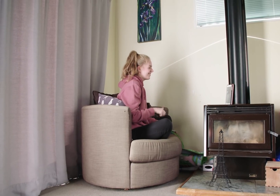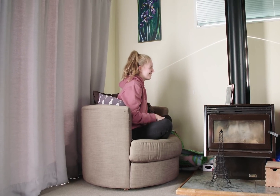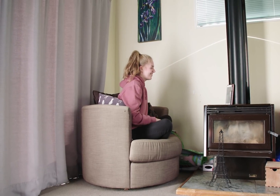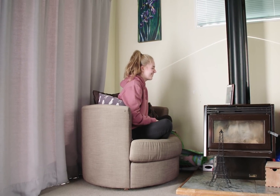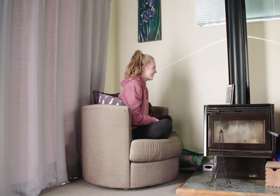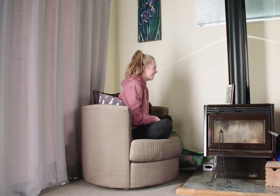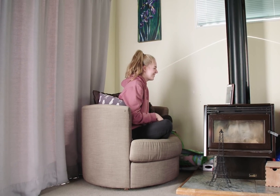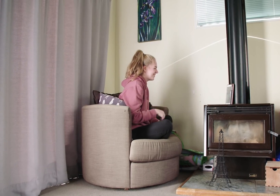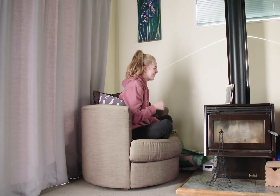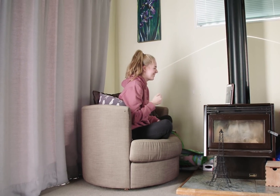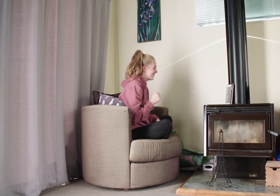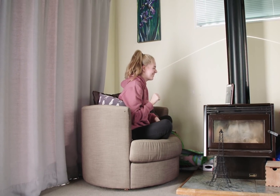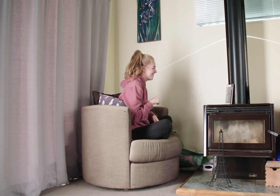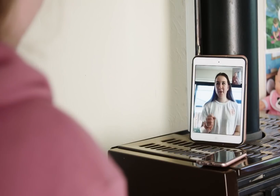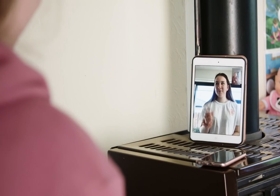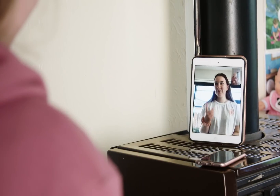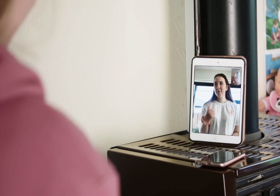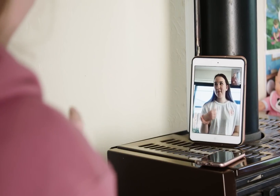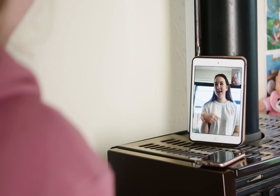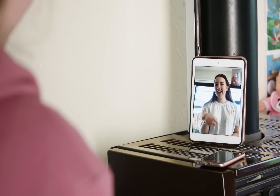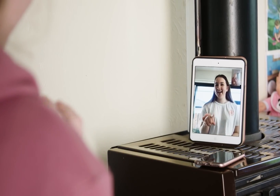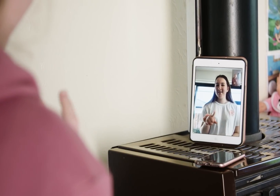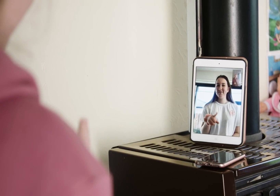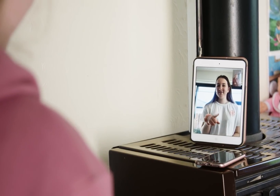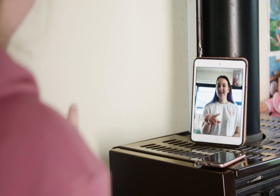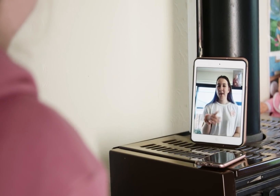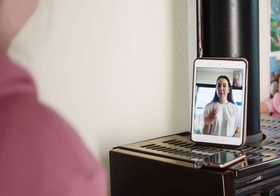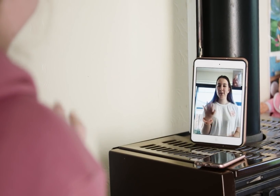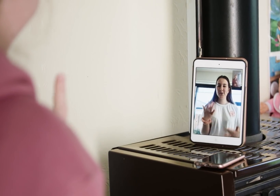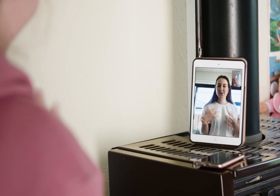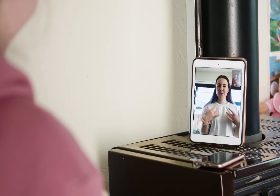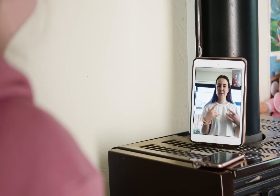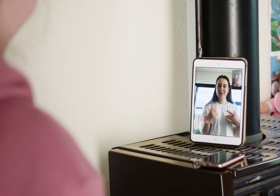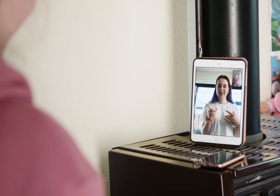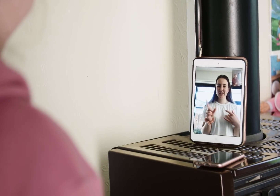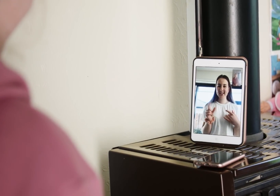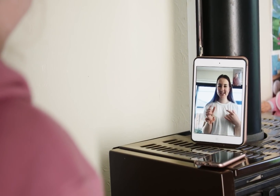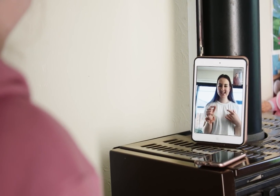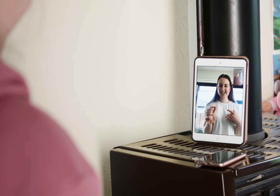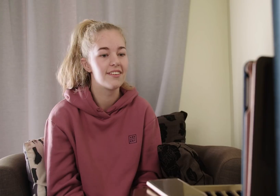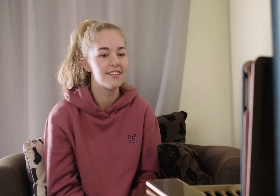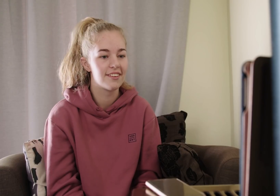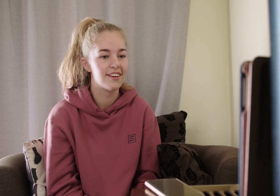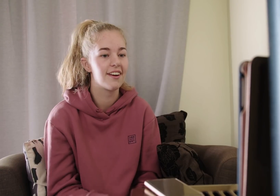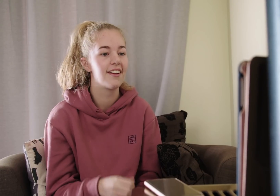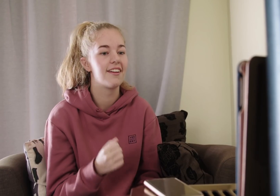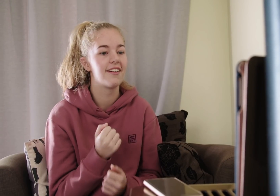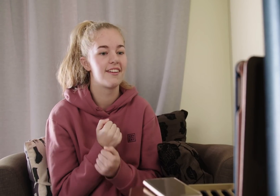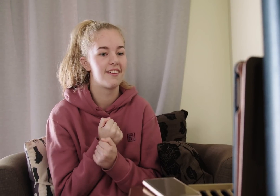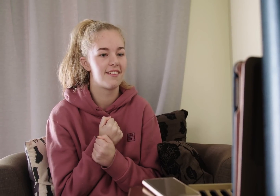Regardless of deaf or hearing, we had decided that New Zealand Sign Language would be our children's first language. So for Zoe, obviously it turned out she was deaf. Score, she was